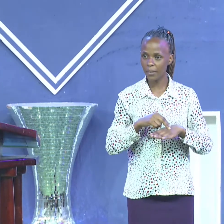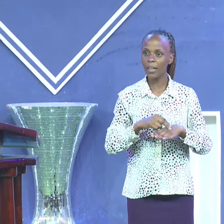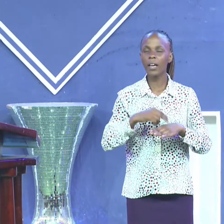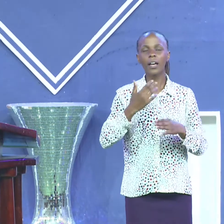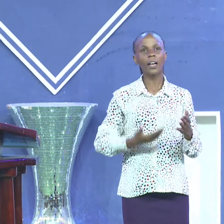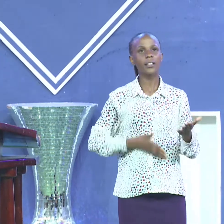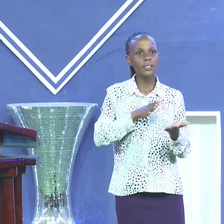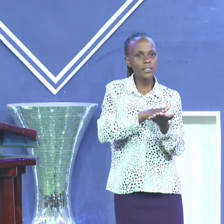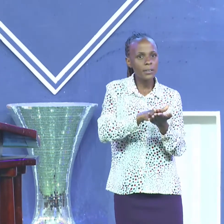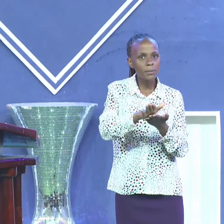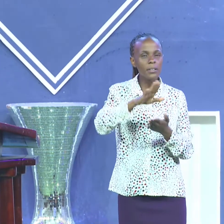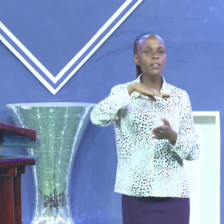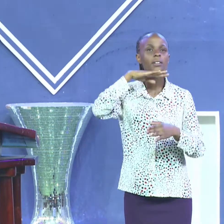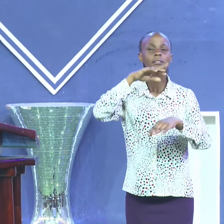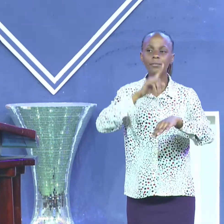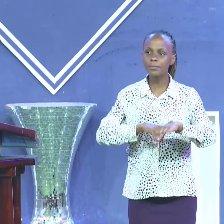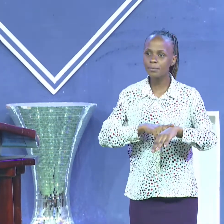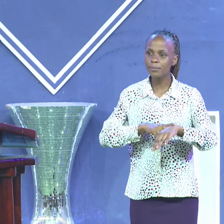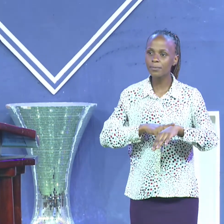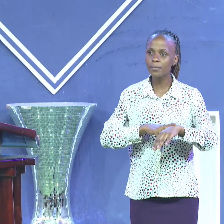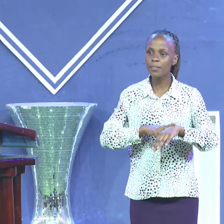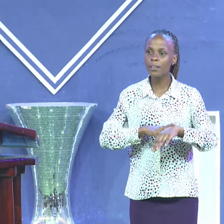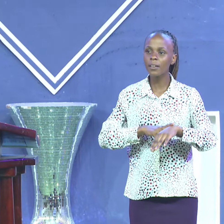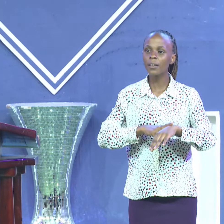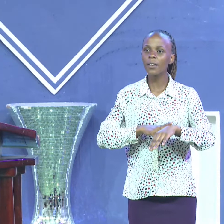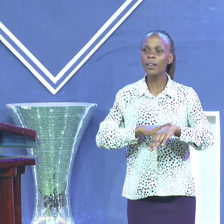She has spent some time there.